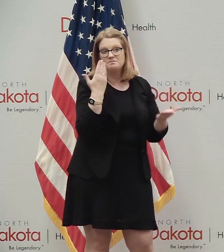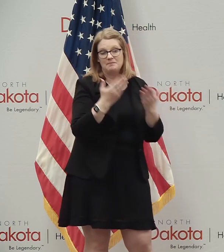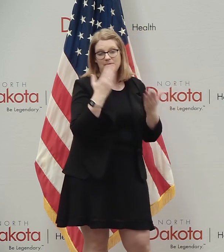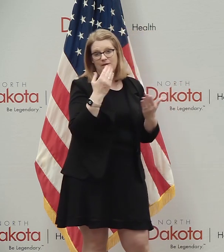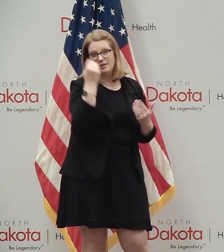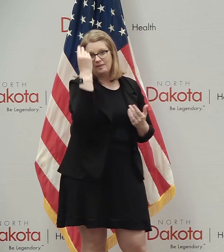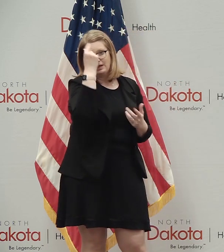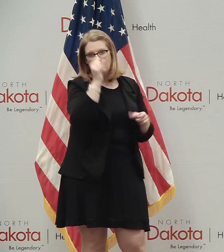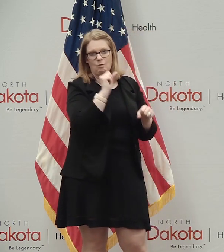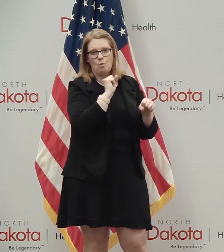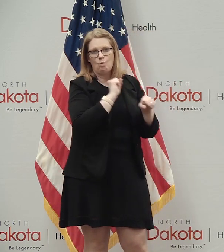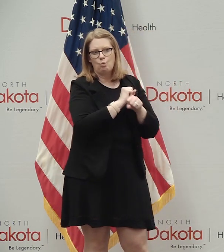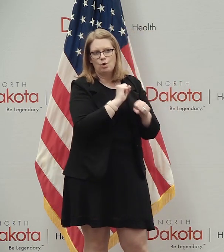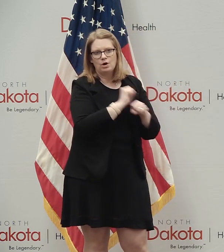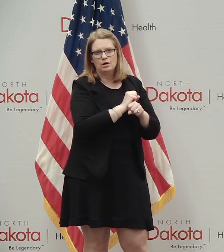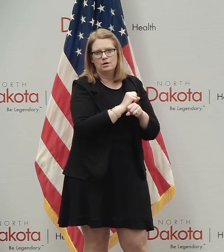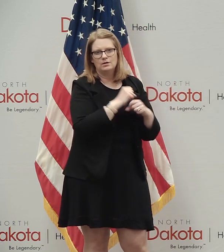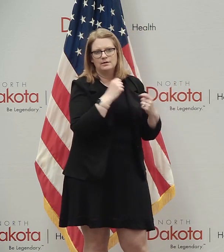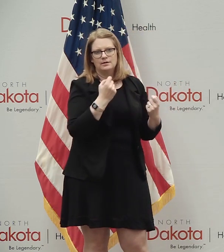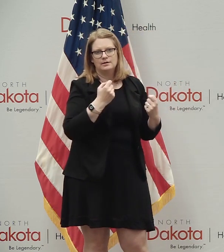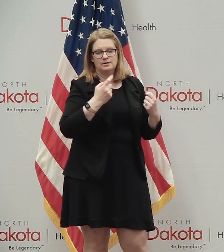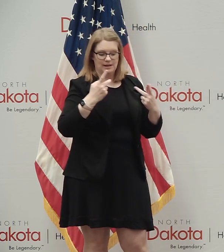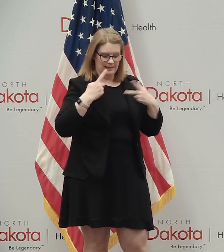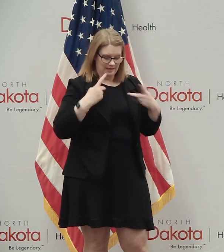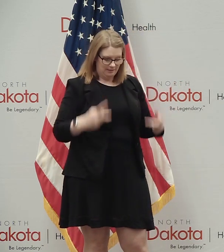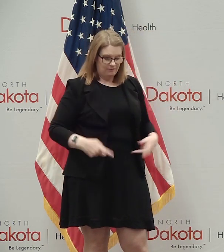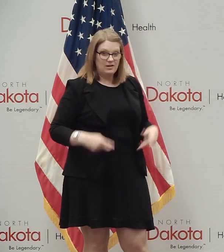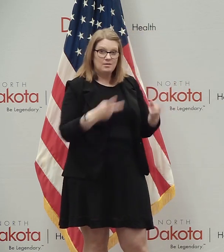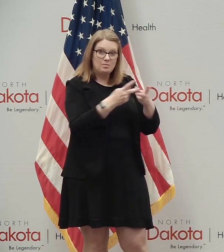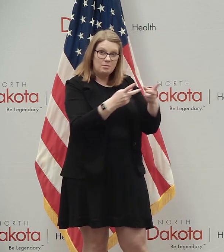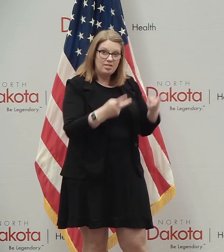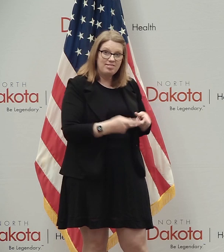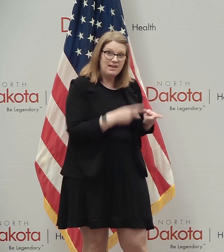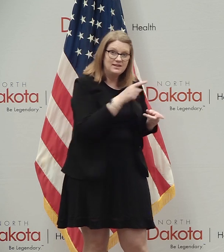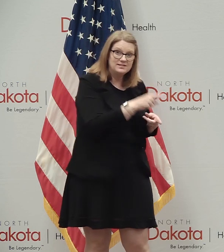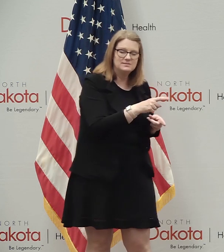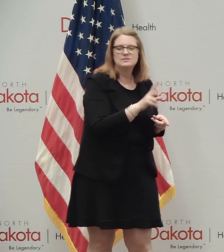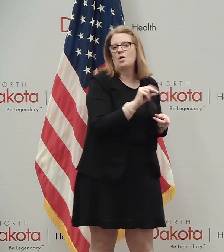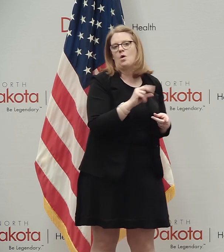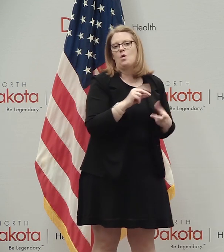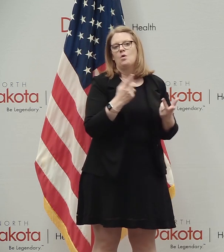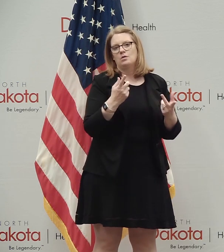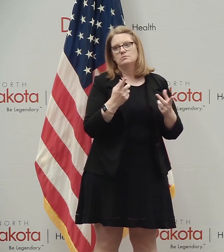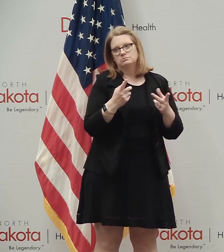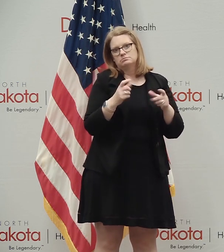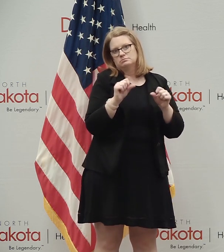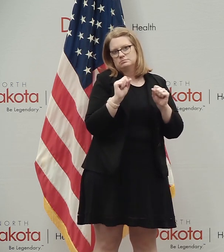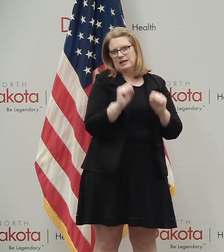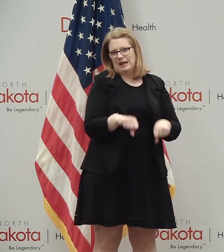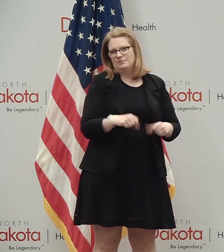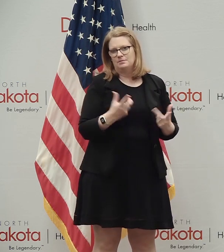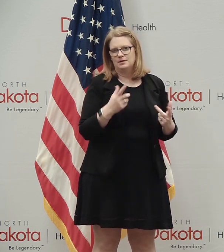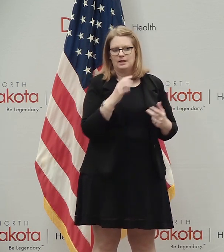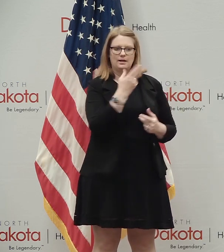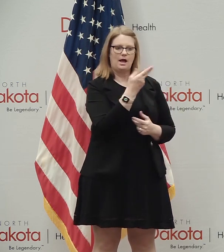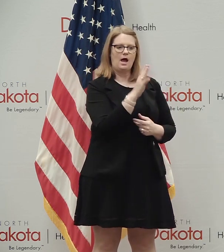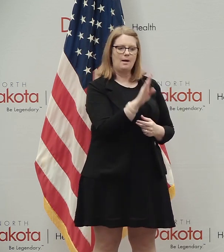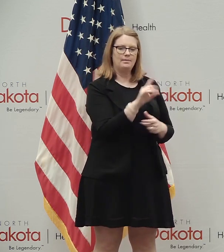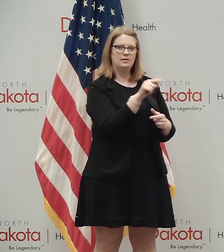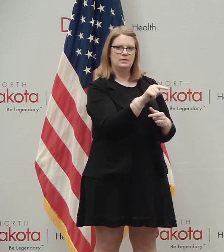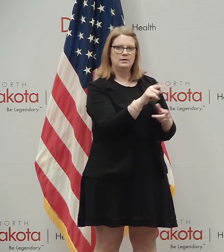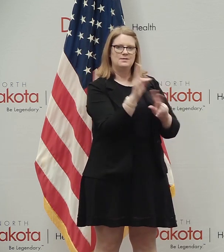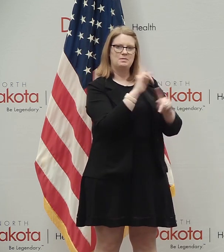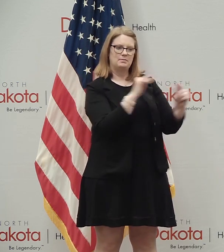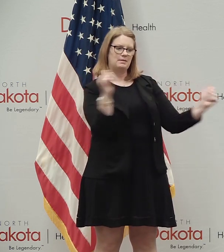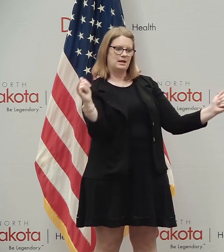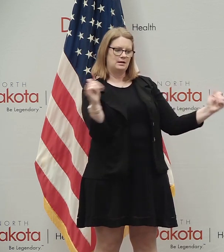think of work as not as the physical place you go is not the only place where work occurs, but it's like a hub. It's a place where people